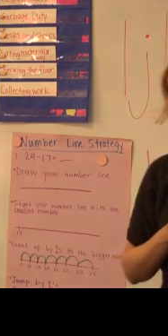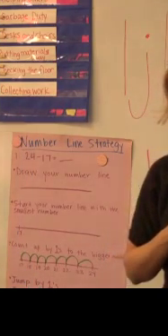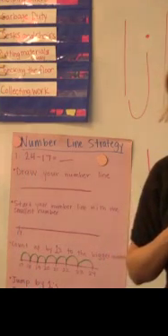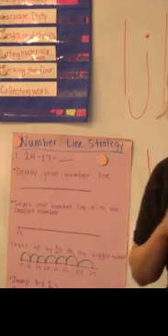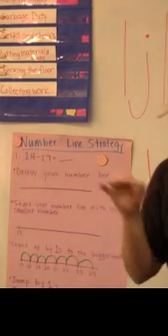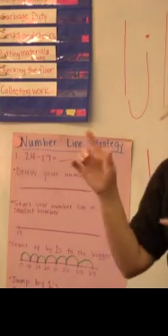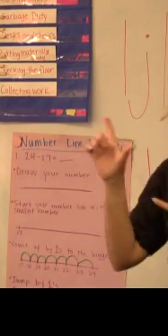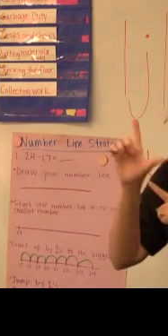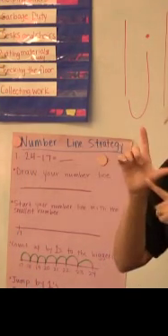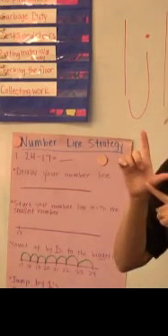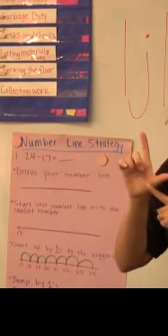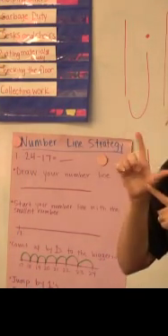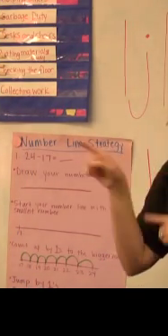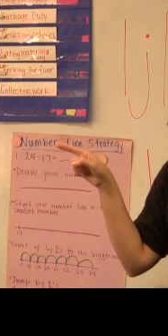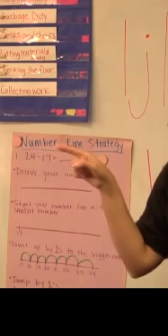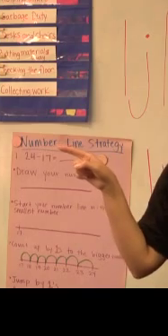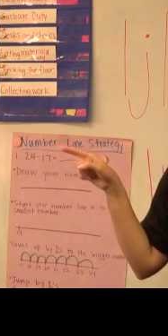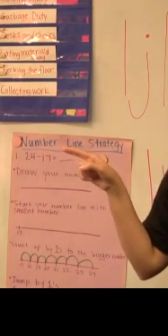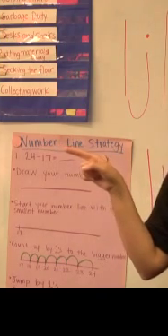What letter is this?